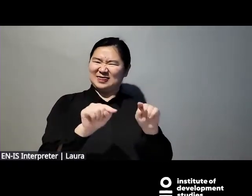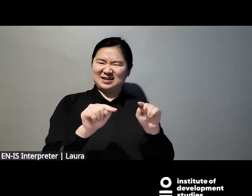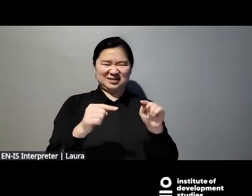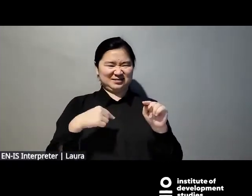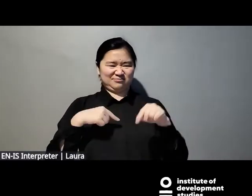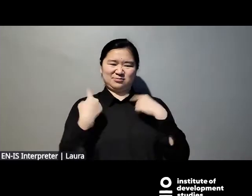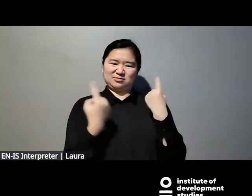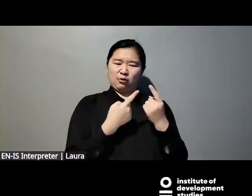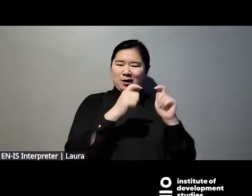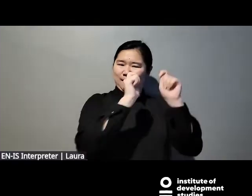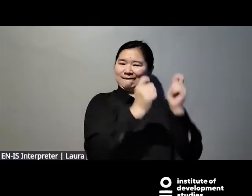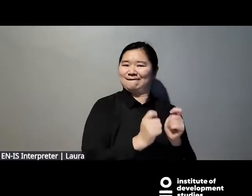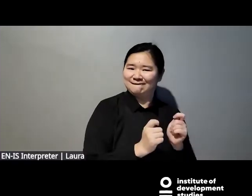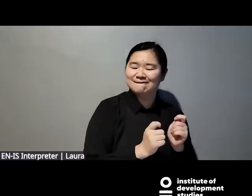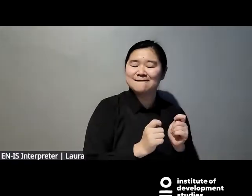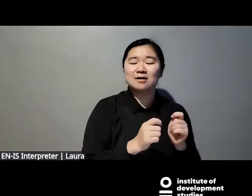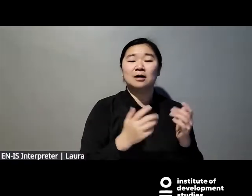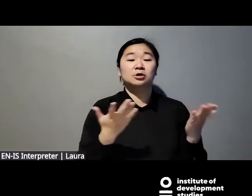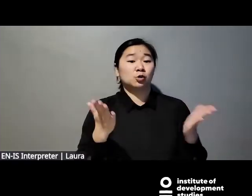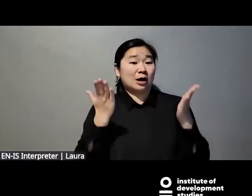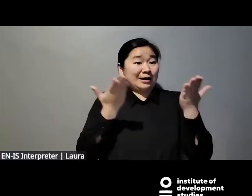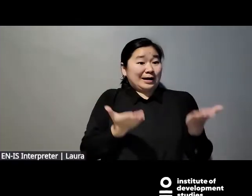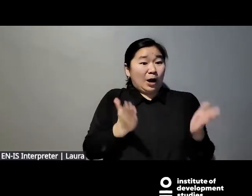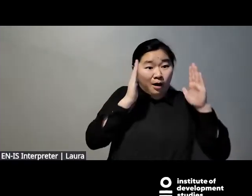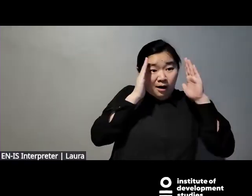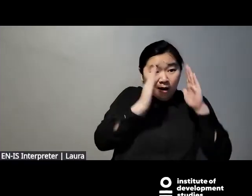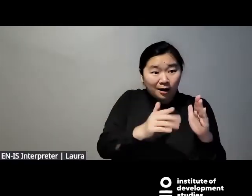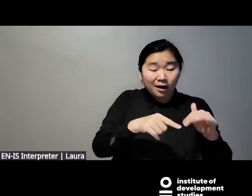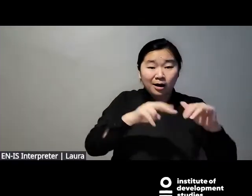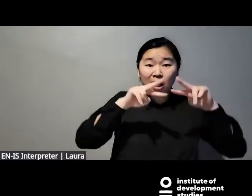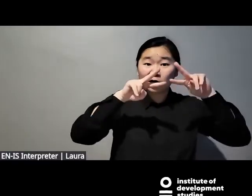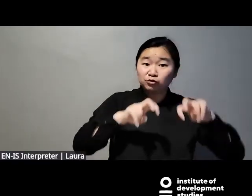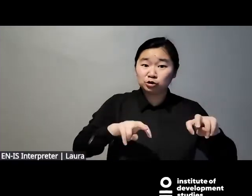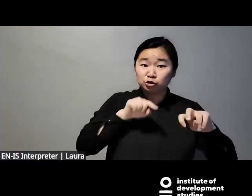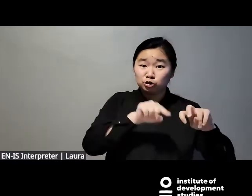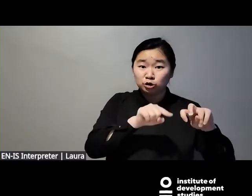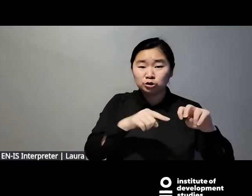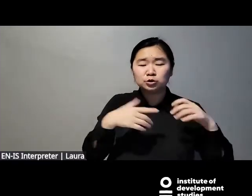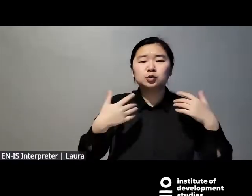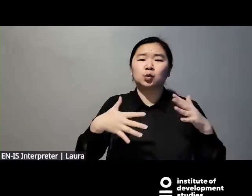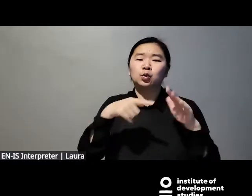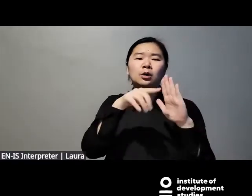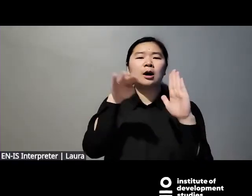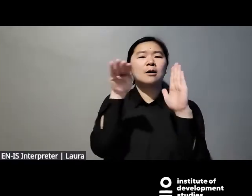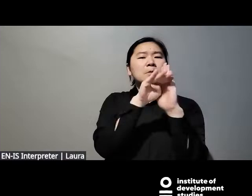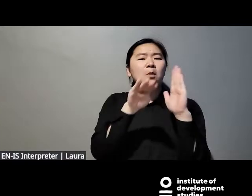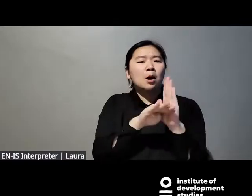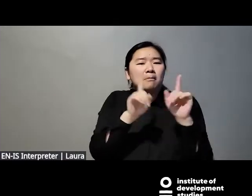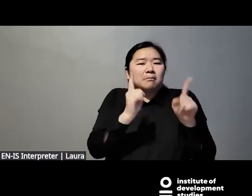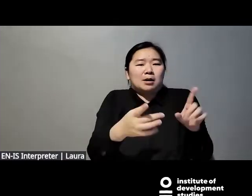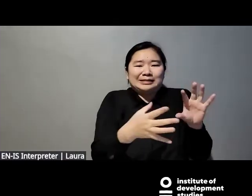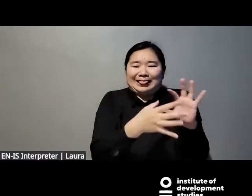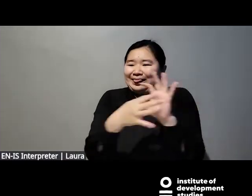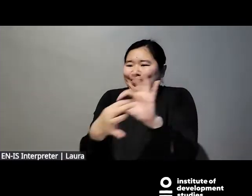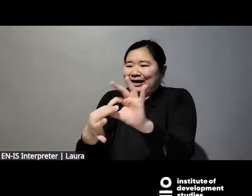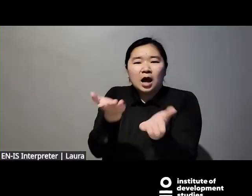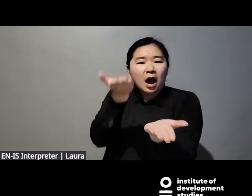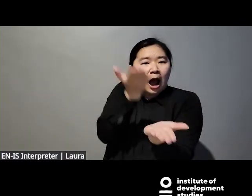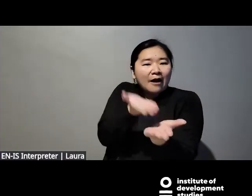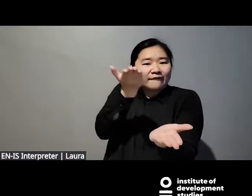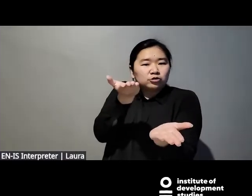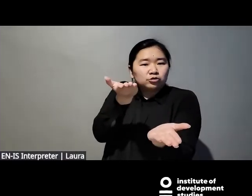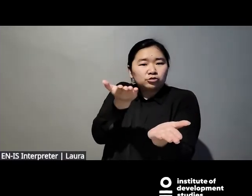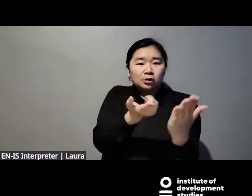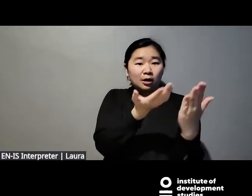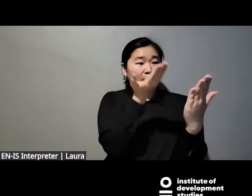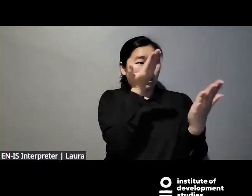Moving swiftly on. So the first paper focuses on disability inclusive participatory methods. That's something Brigitte is going to